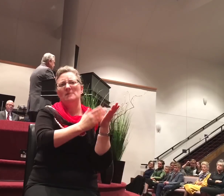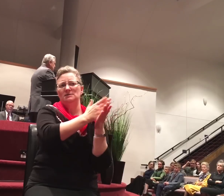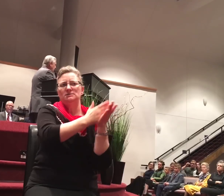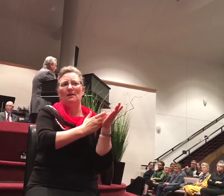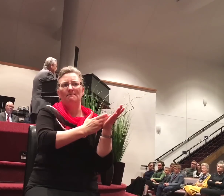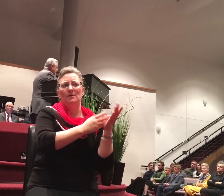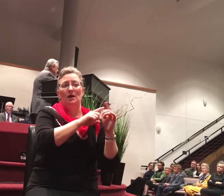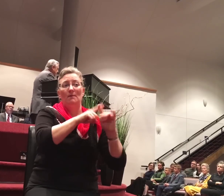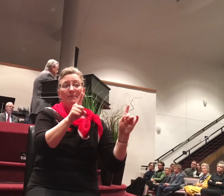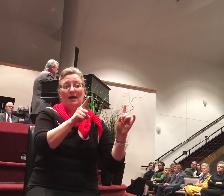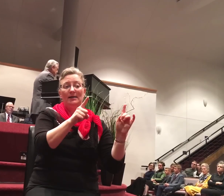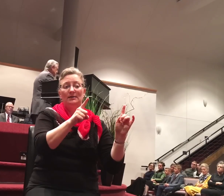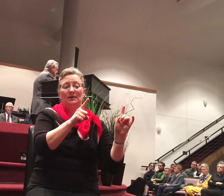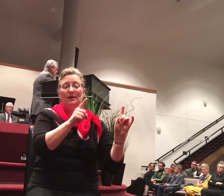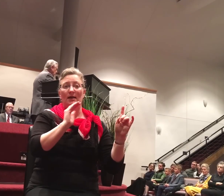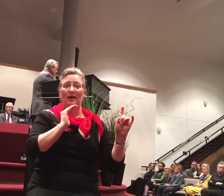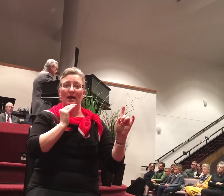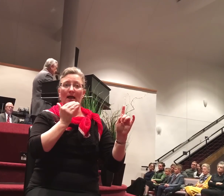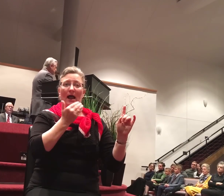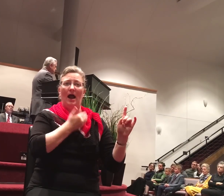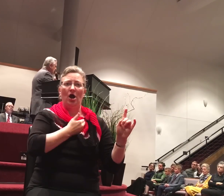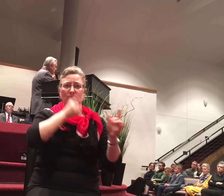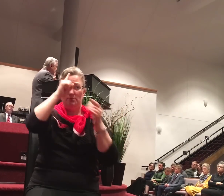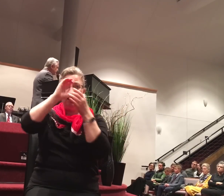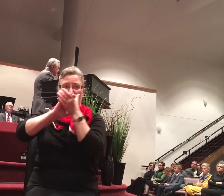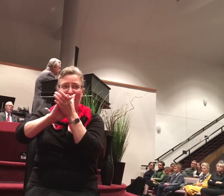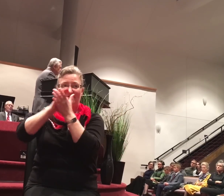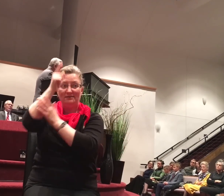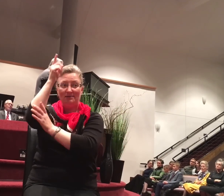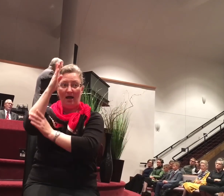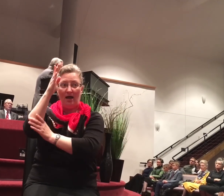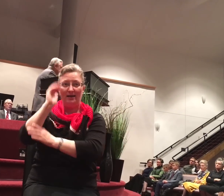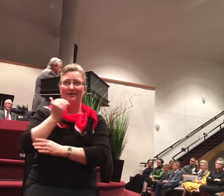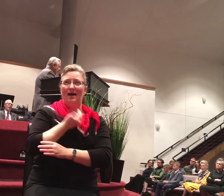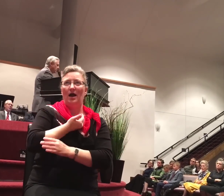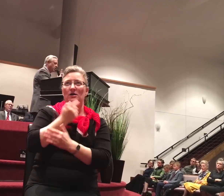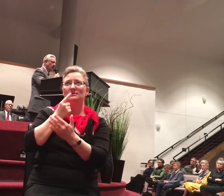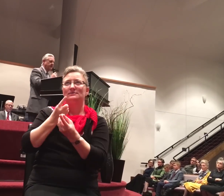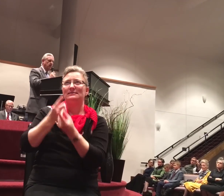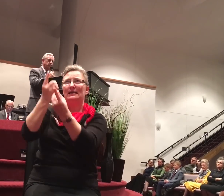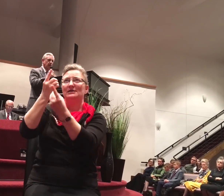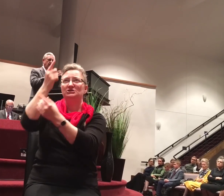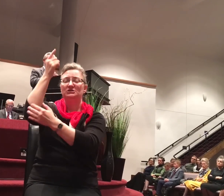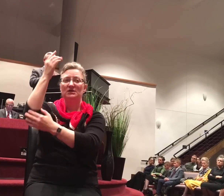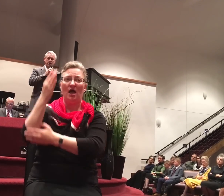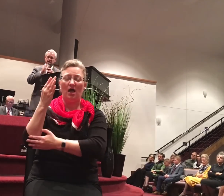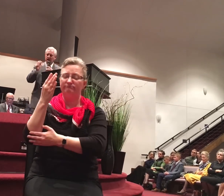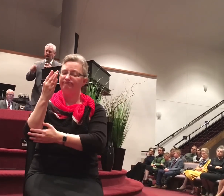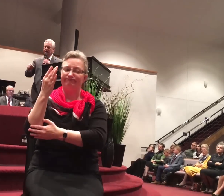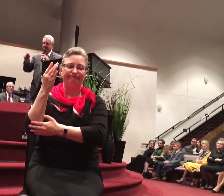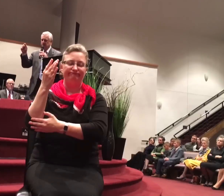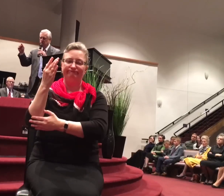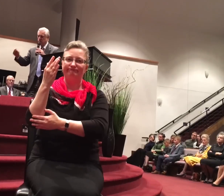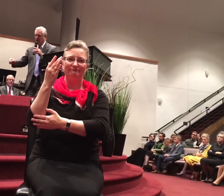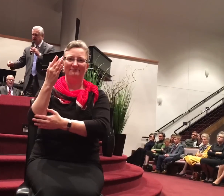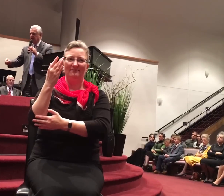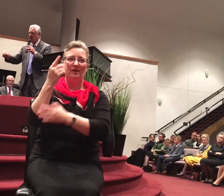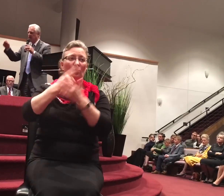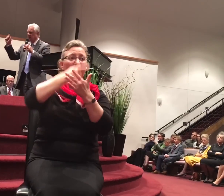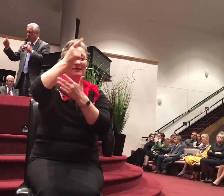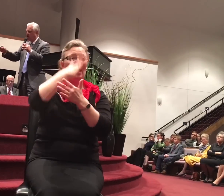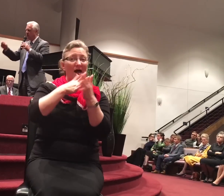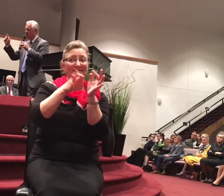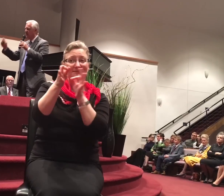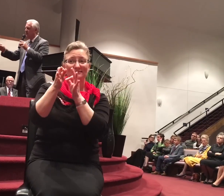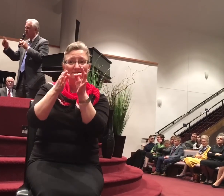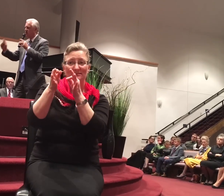it comes to our convictions, when it comes to our commitment with God, our covenant with God, what God has instructed